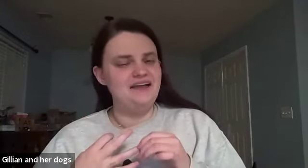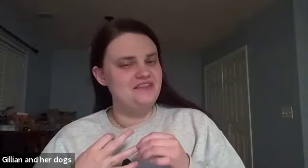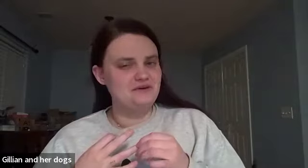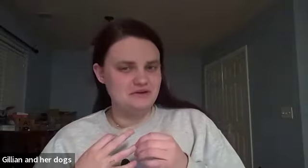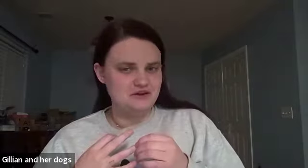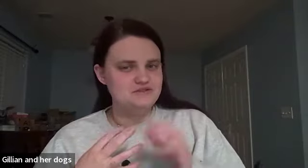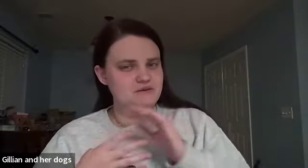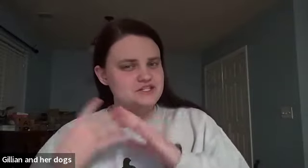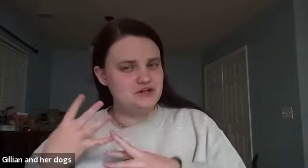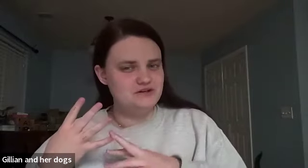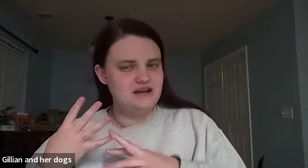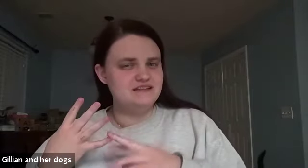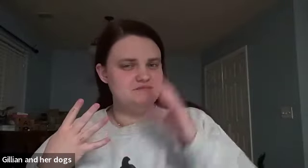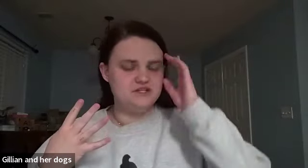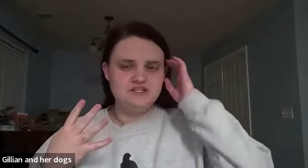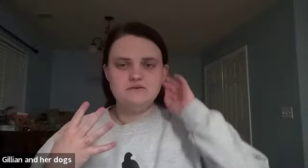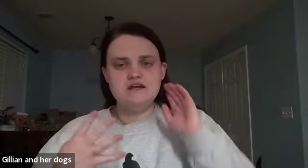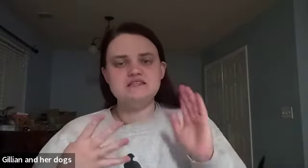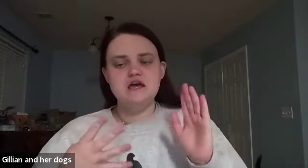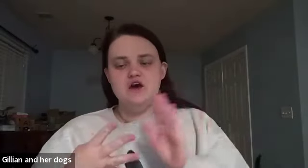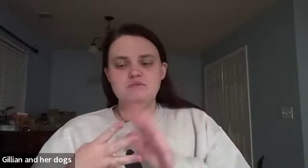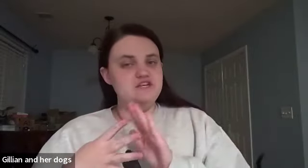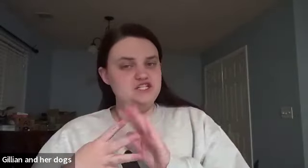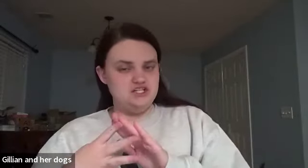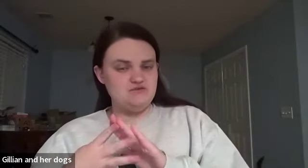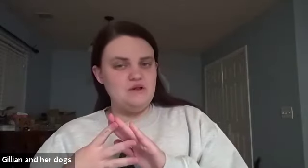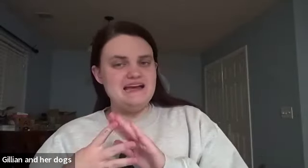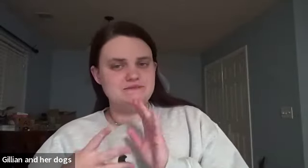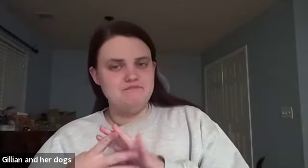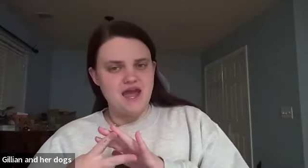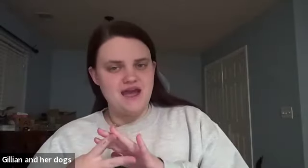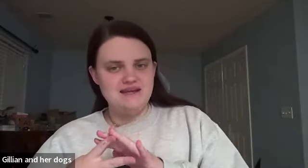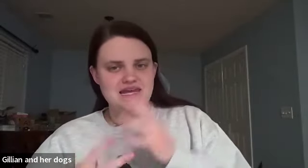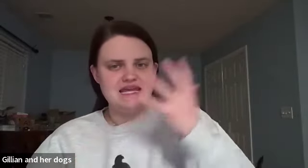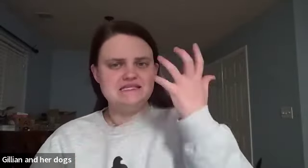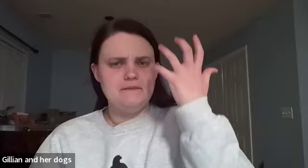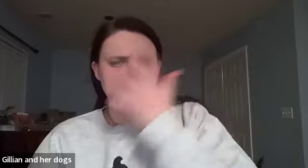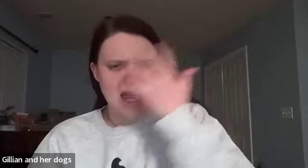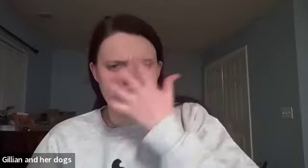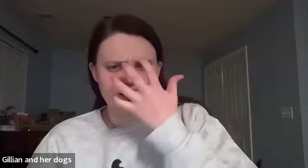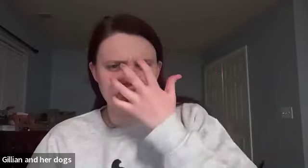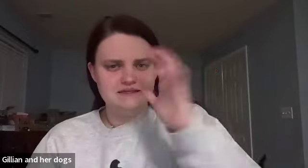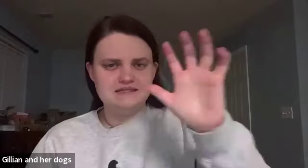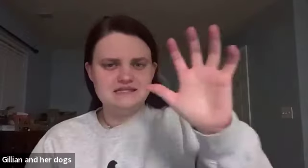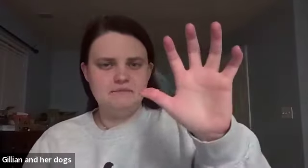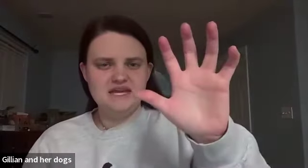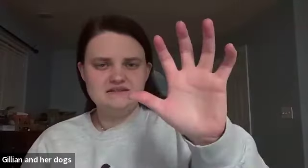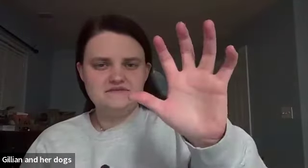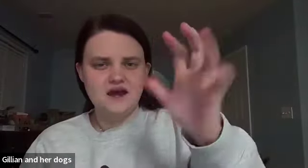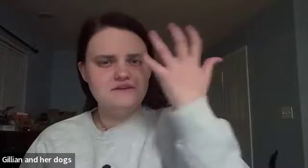I think they're really cool. So I'm going to show you guys a bunch of different ways. But the generalized mad is mad. It's like a bent 5